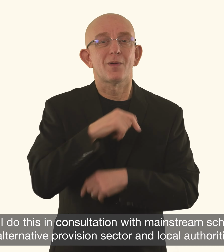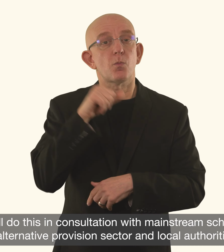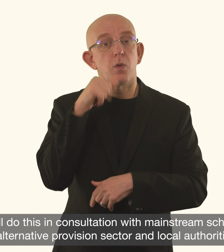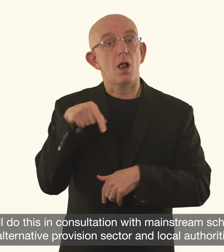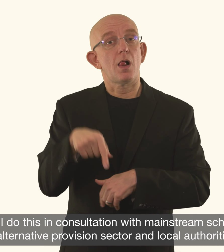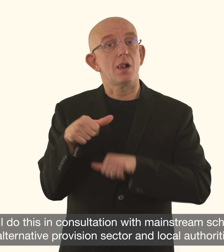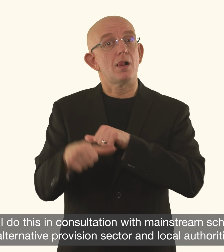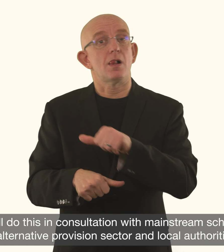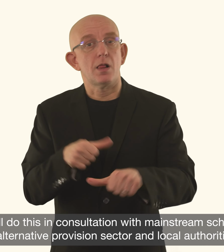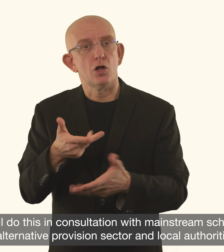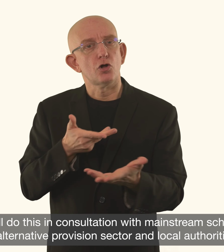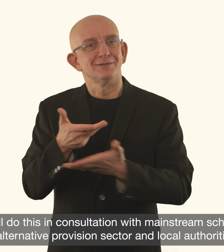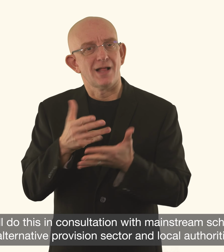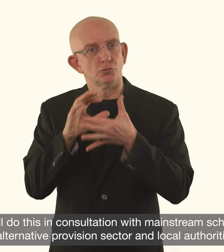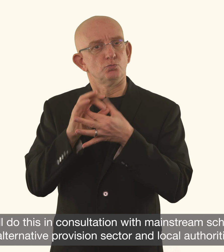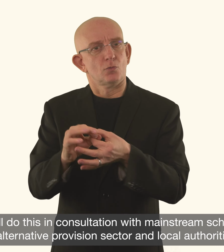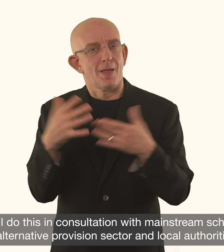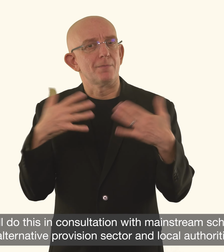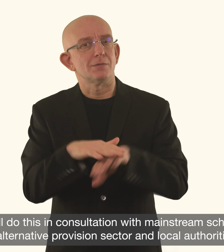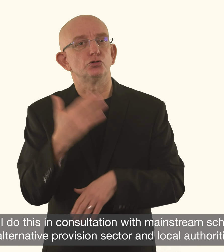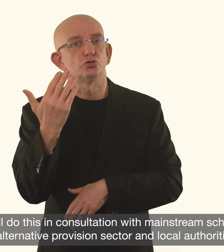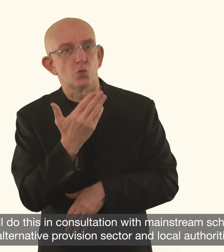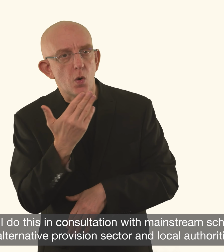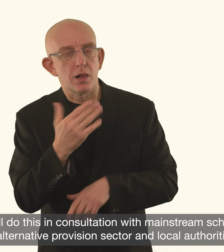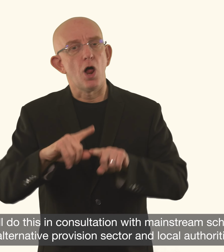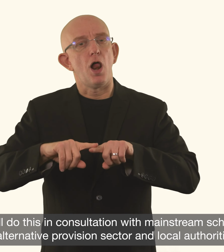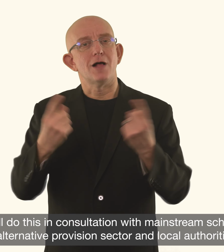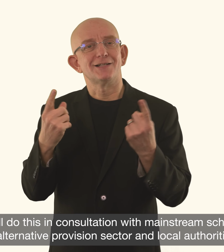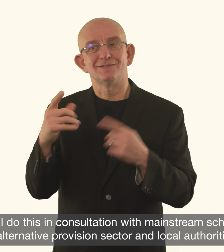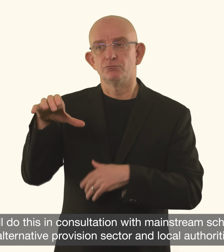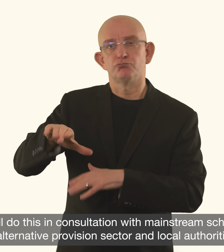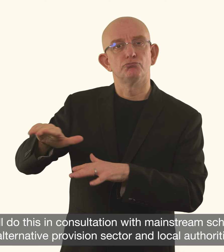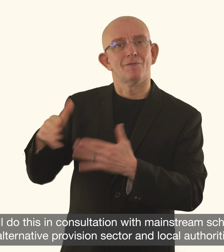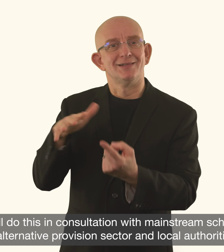will do this in consultation with mainstream schools, the alternative provision sector and local authorities.